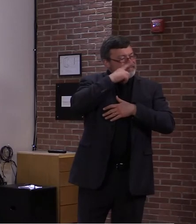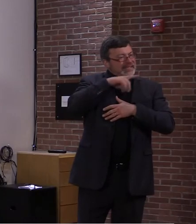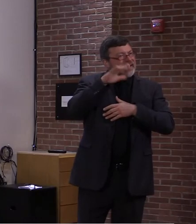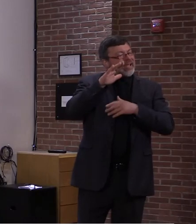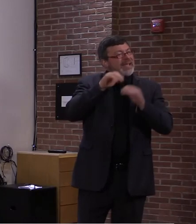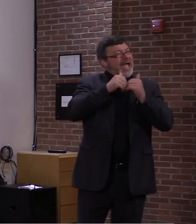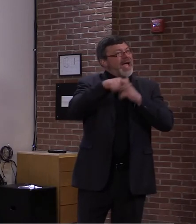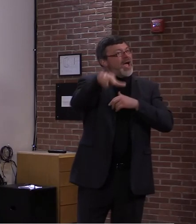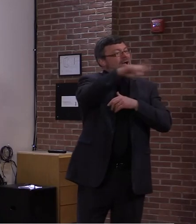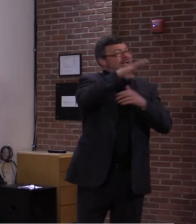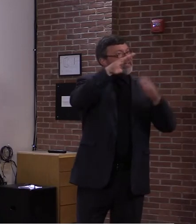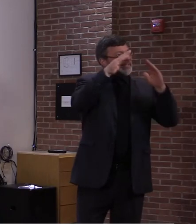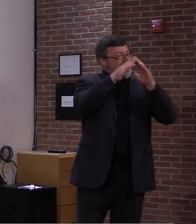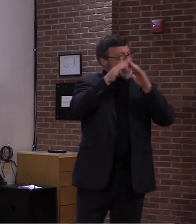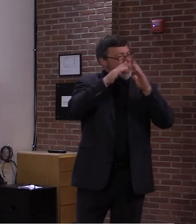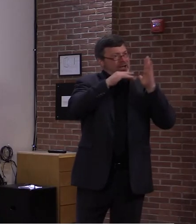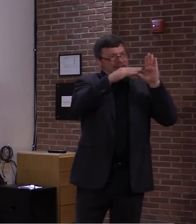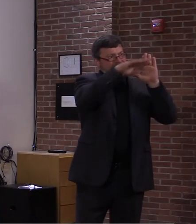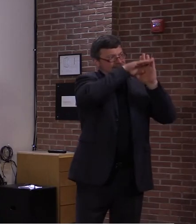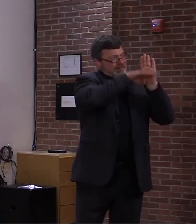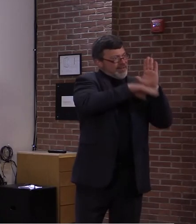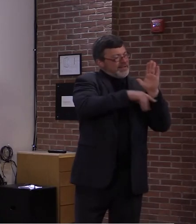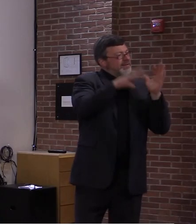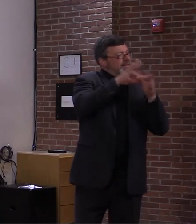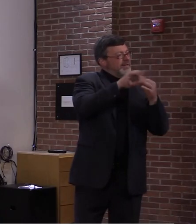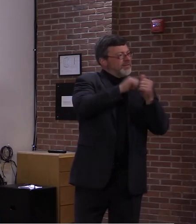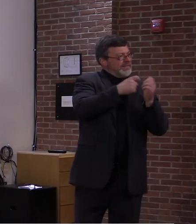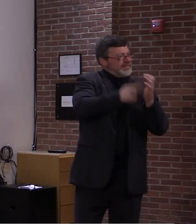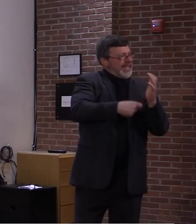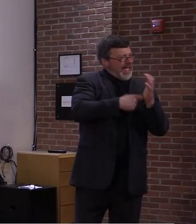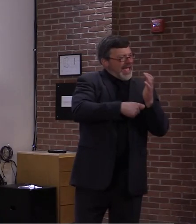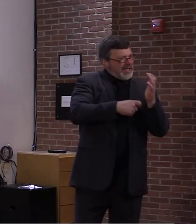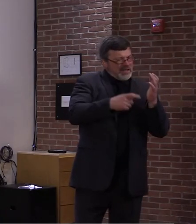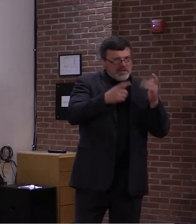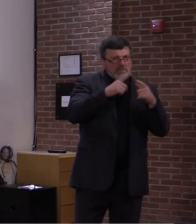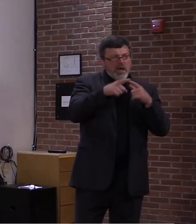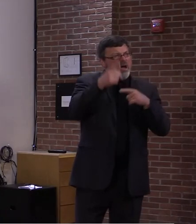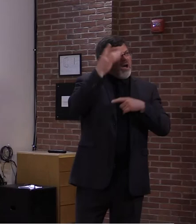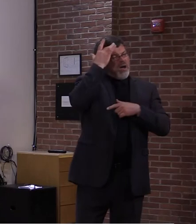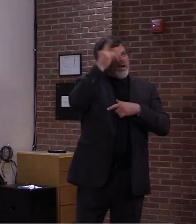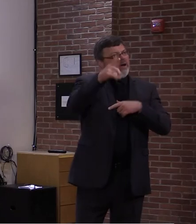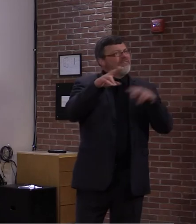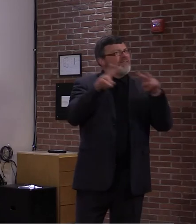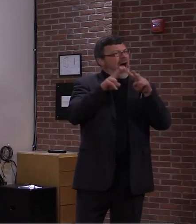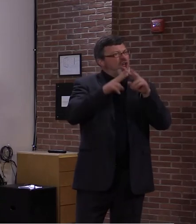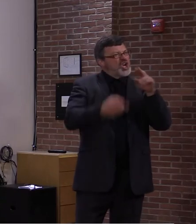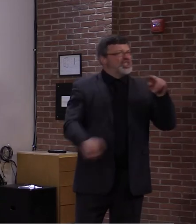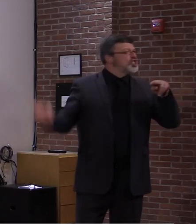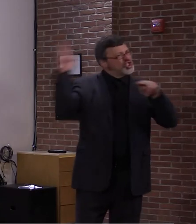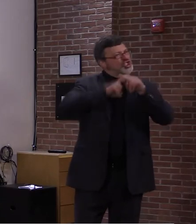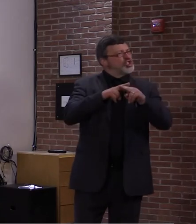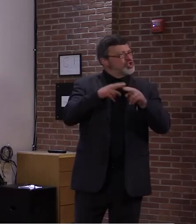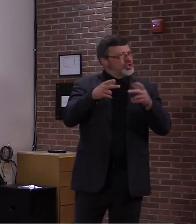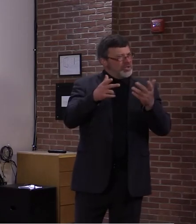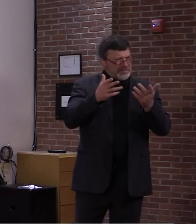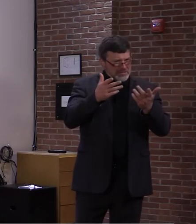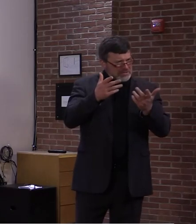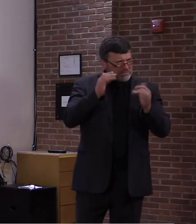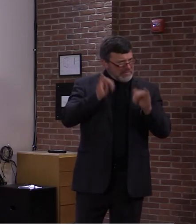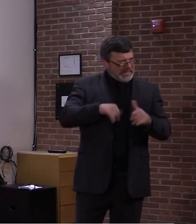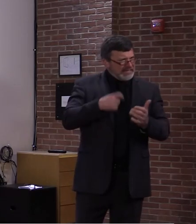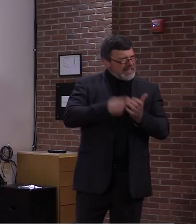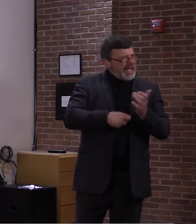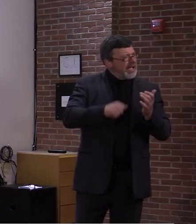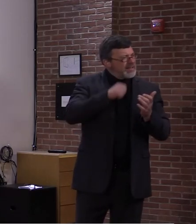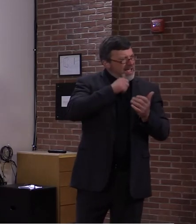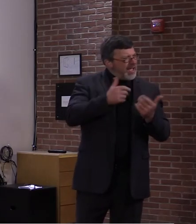Vermont in an era where home prices are soaring and have been for the last couple of years? What's the reason that so many towns are struggling? Well,